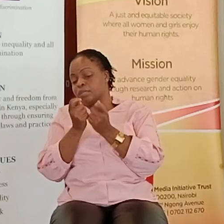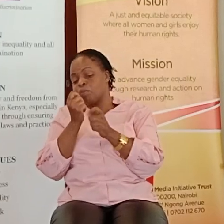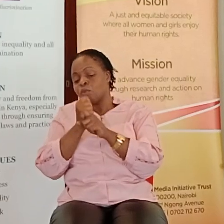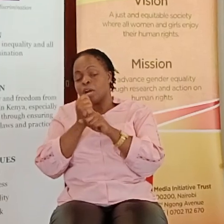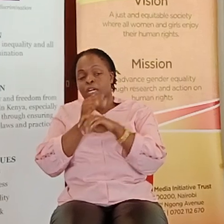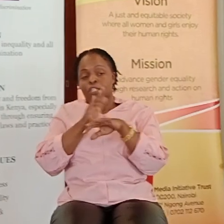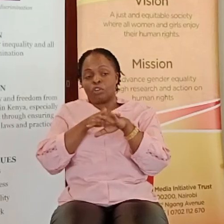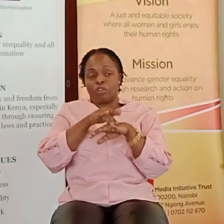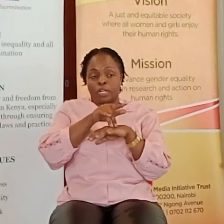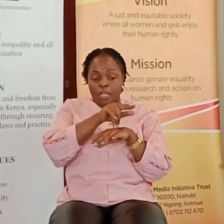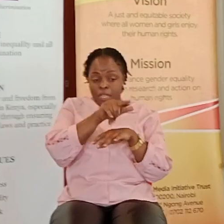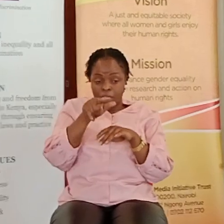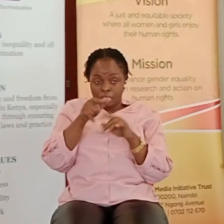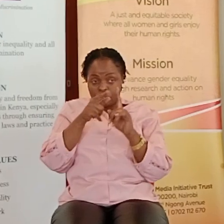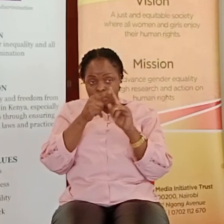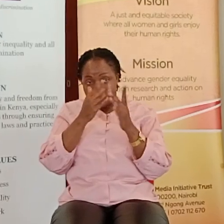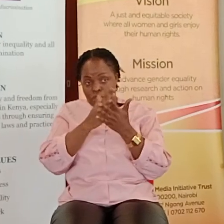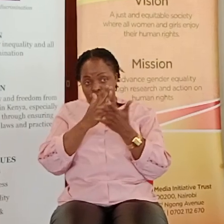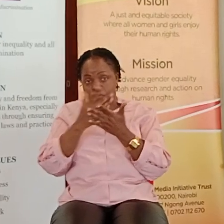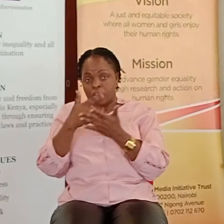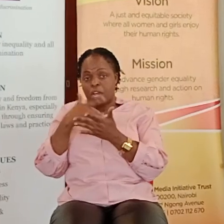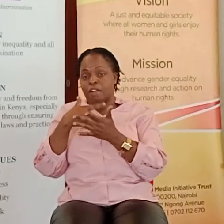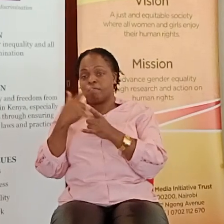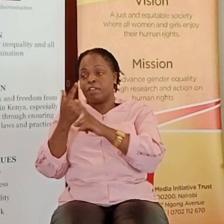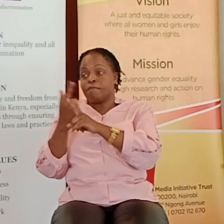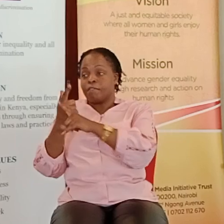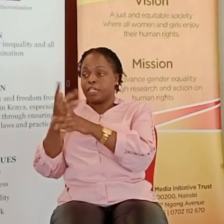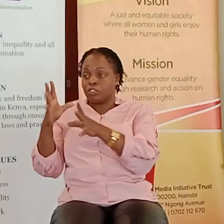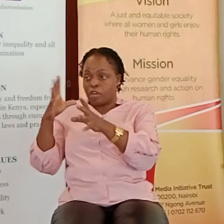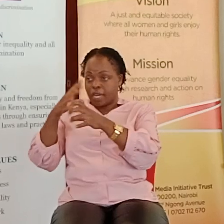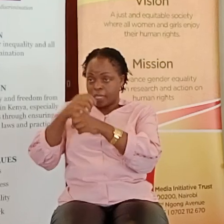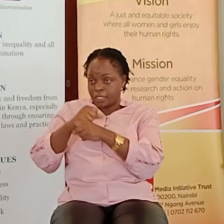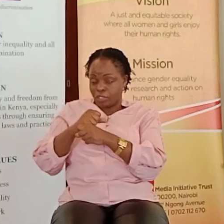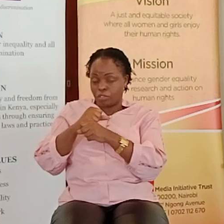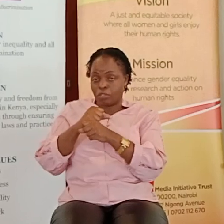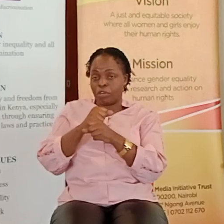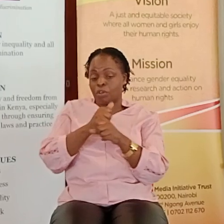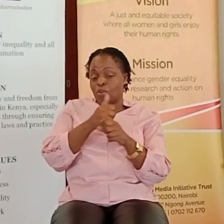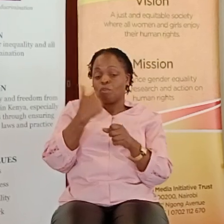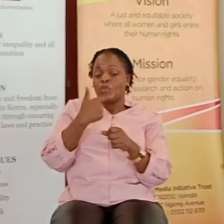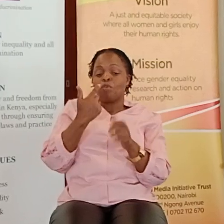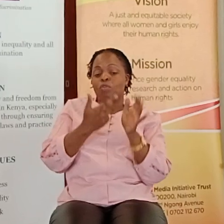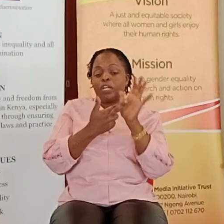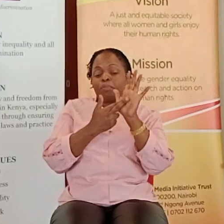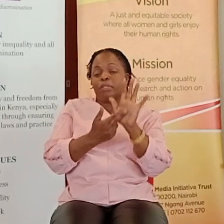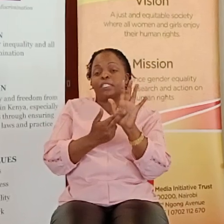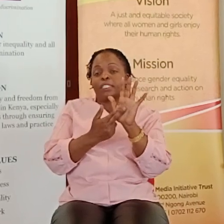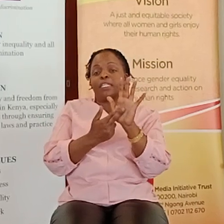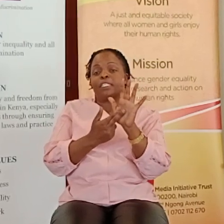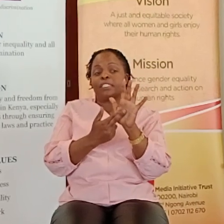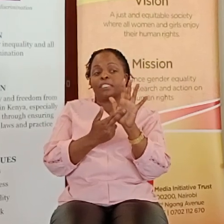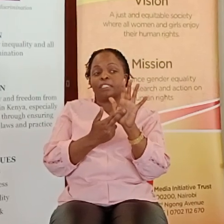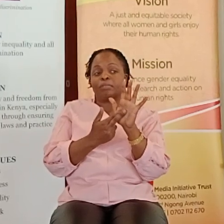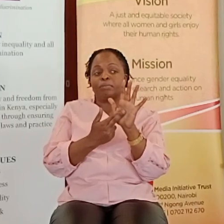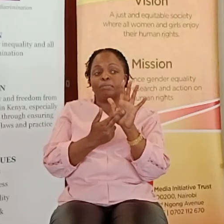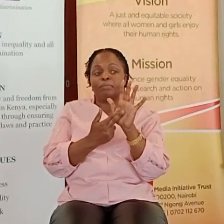have those organizations that represent them, organizations that work with